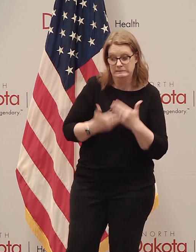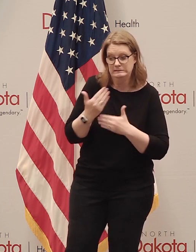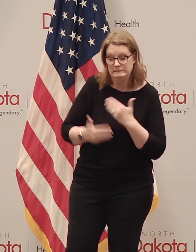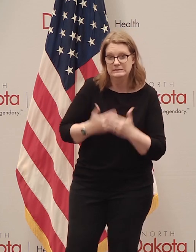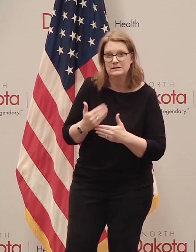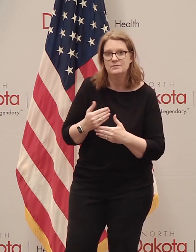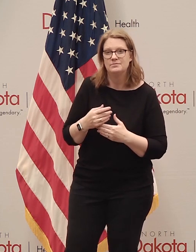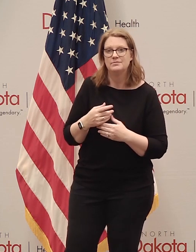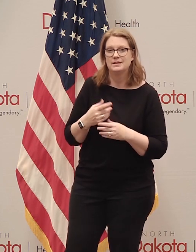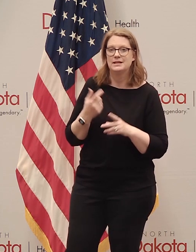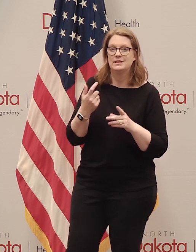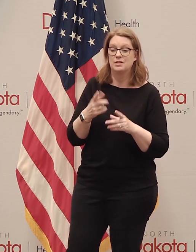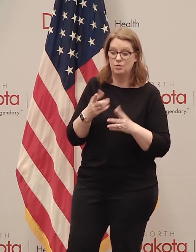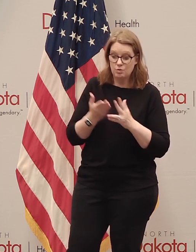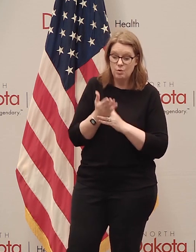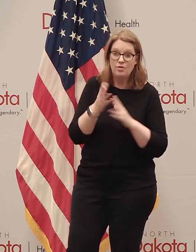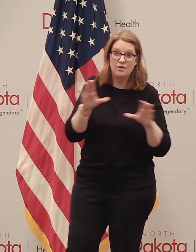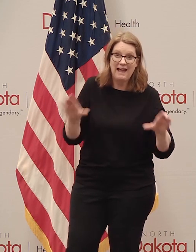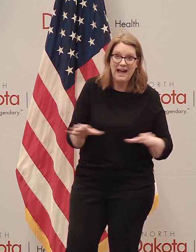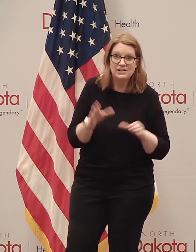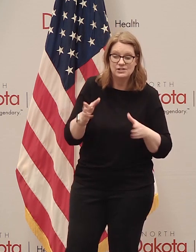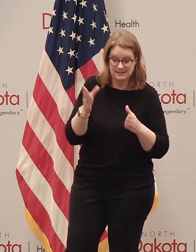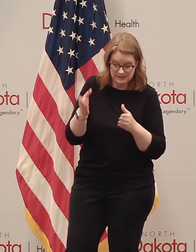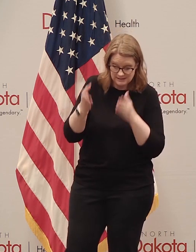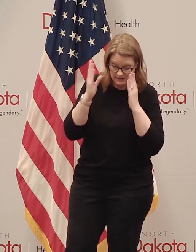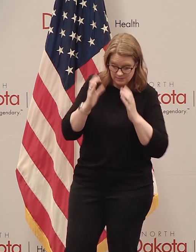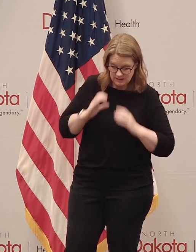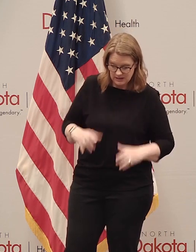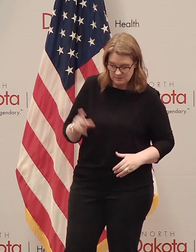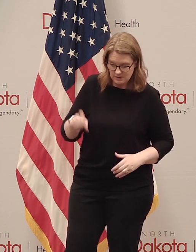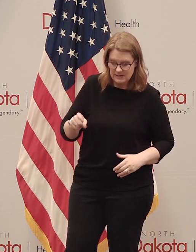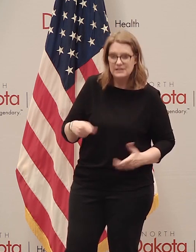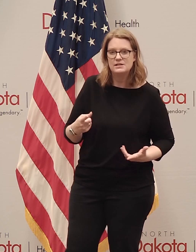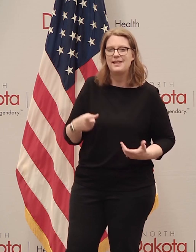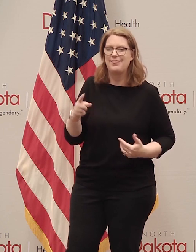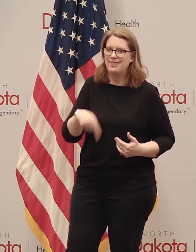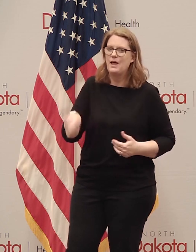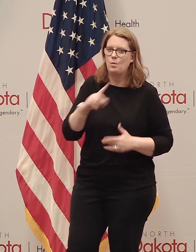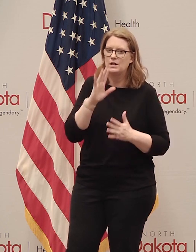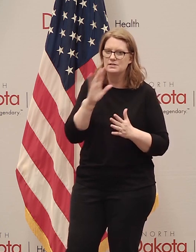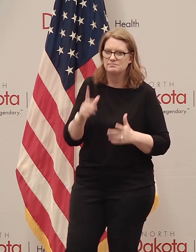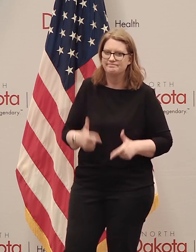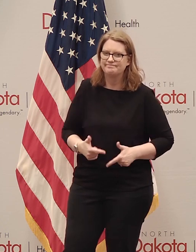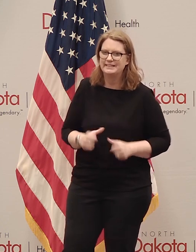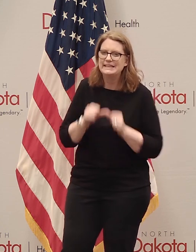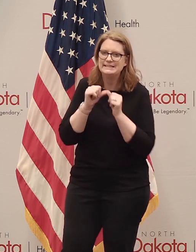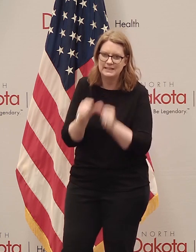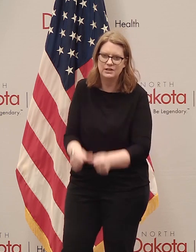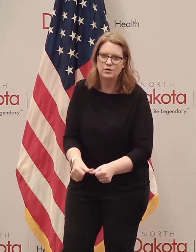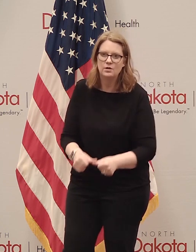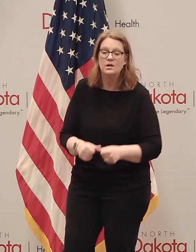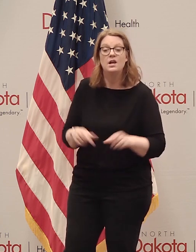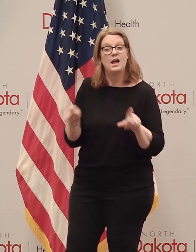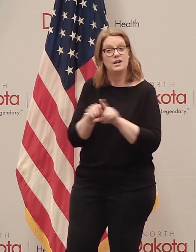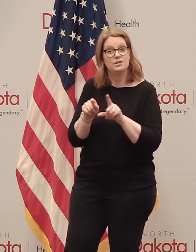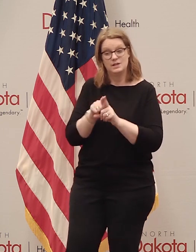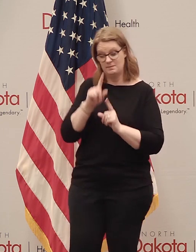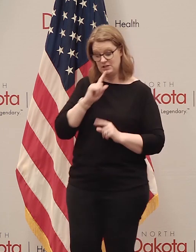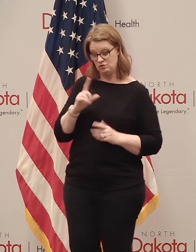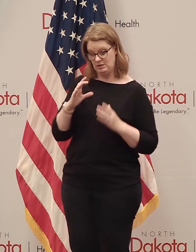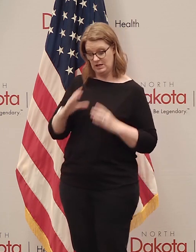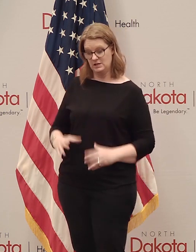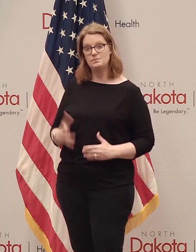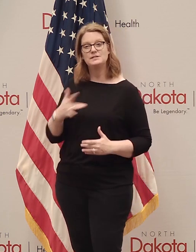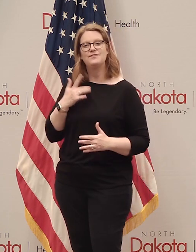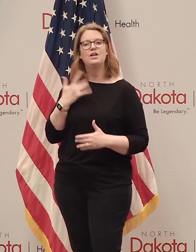consumer confidence through their actions and their attention to customer needs, especially when it comes to making customers feel comfortable as we